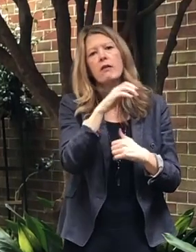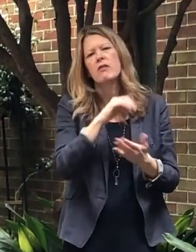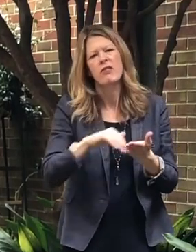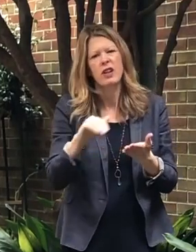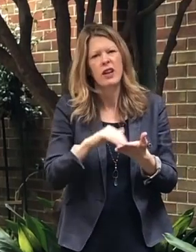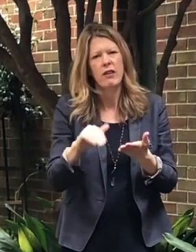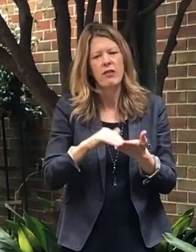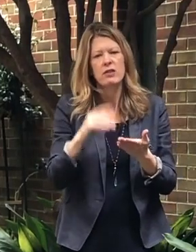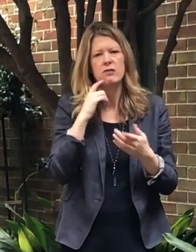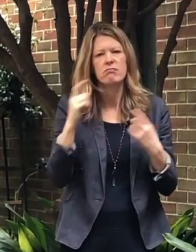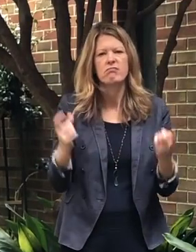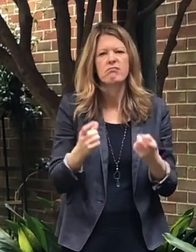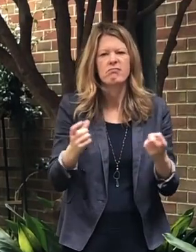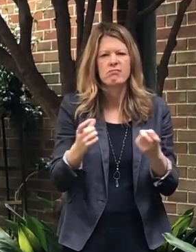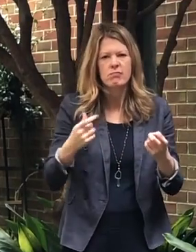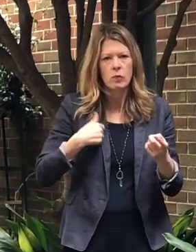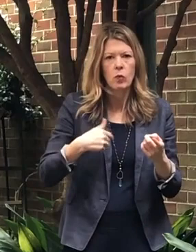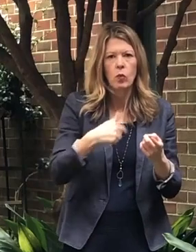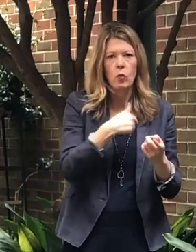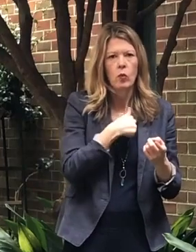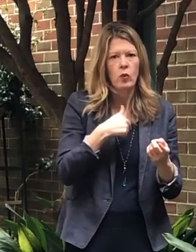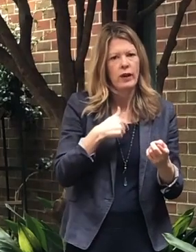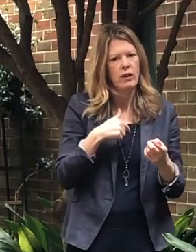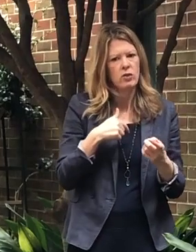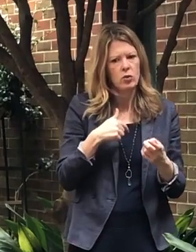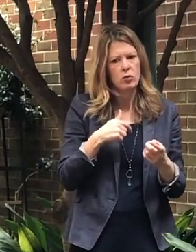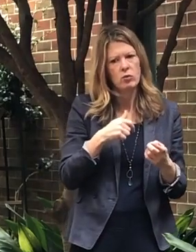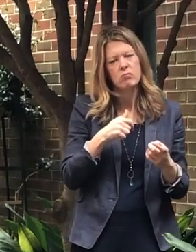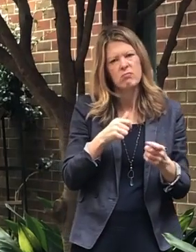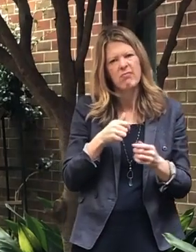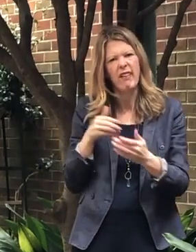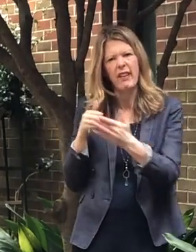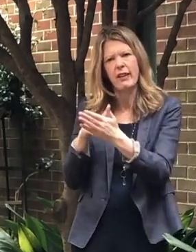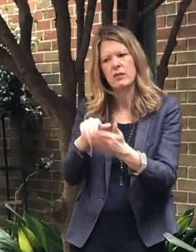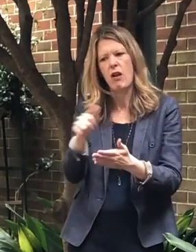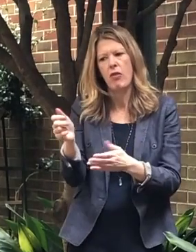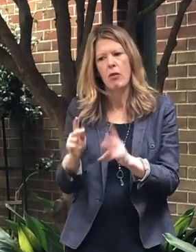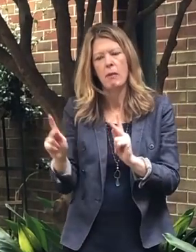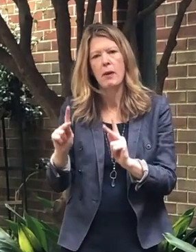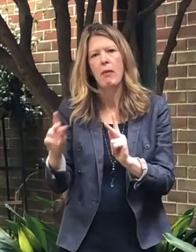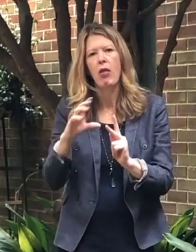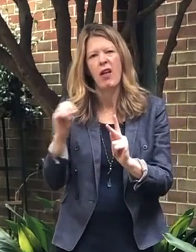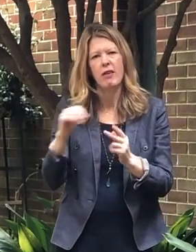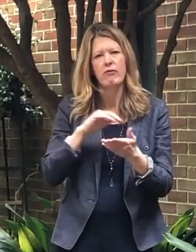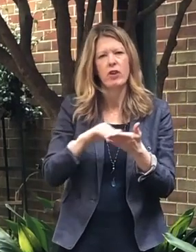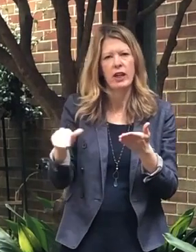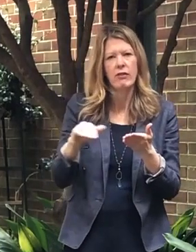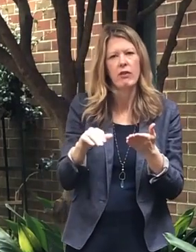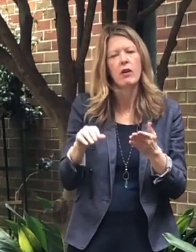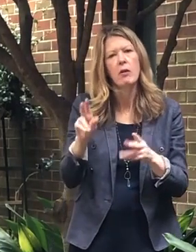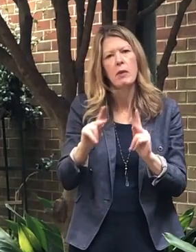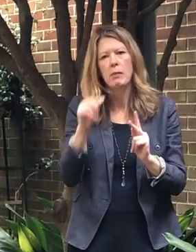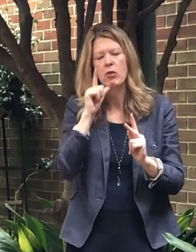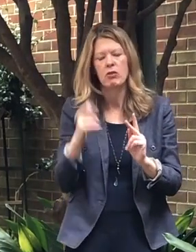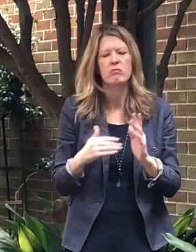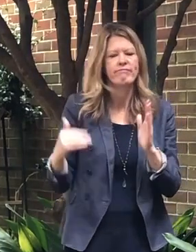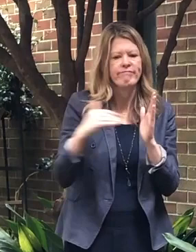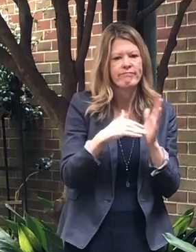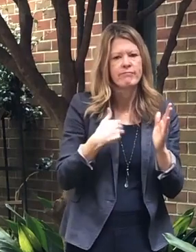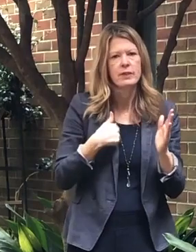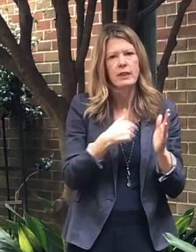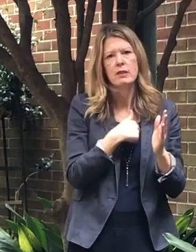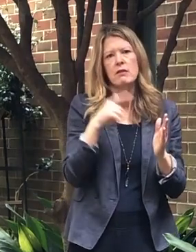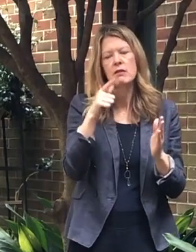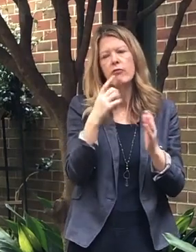trespasses, as we forgive those who trespass against us. And lead us not into temptation, but deliver us